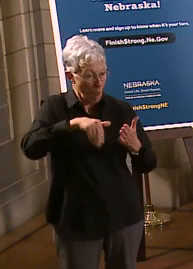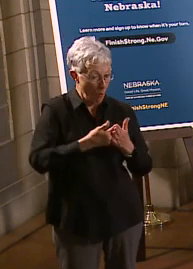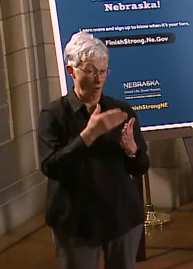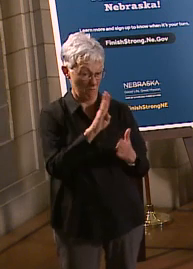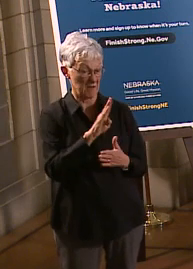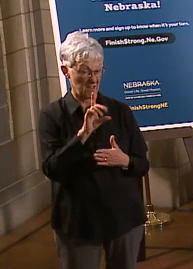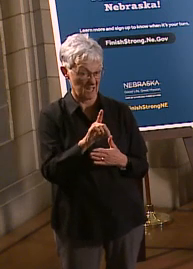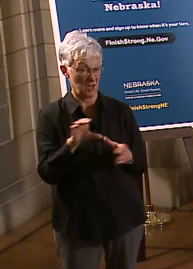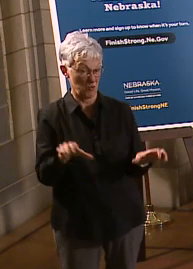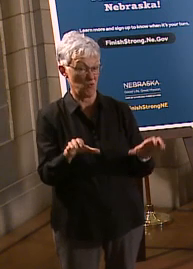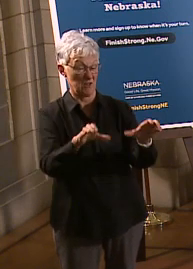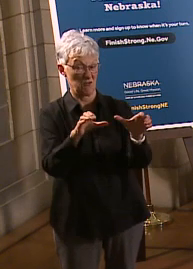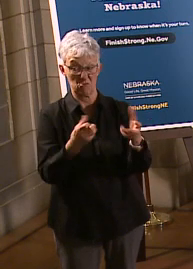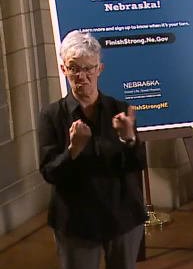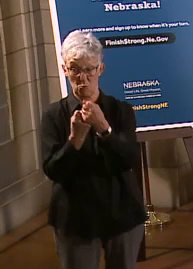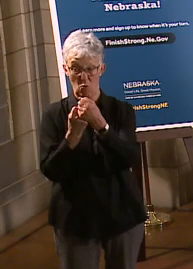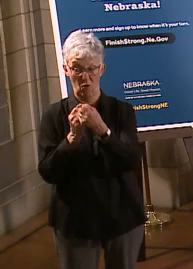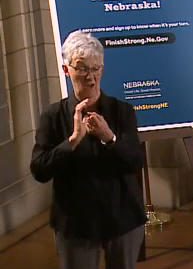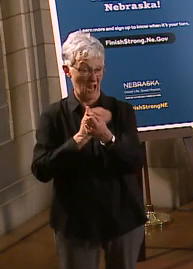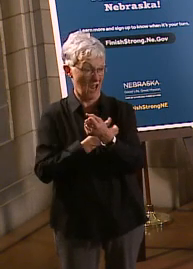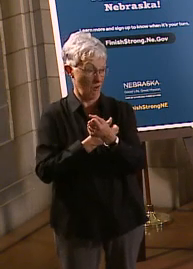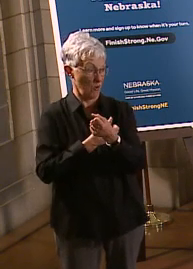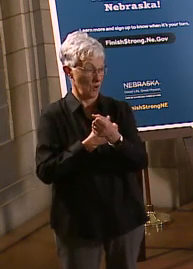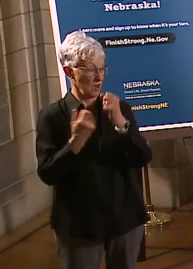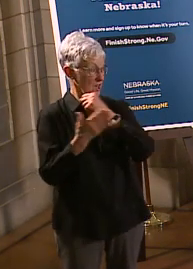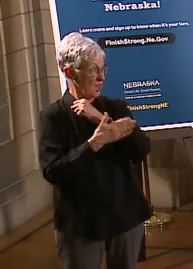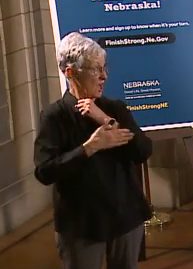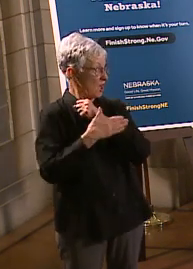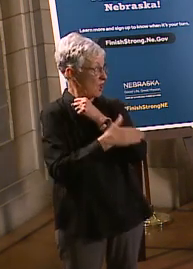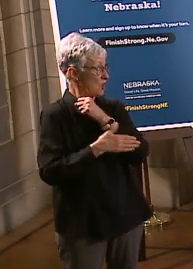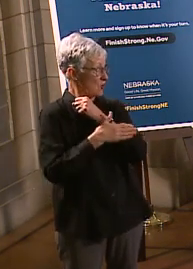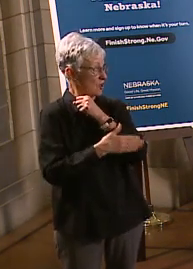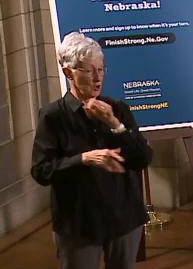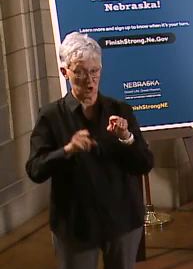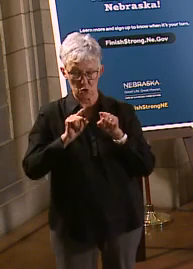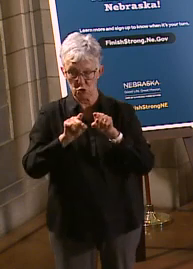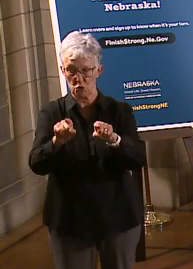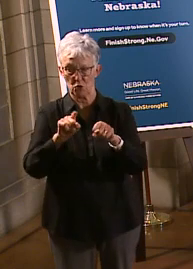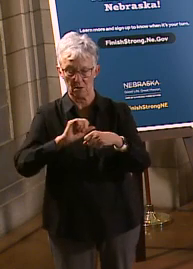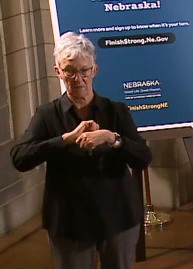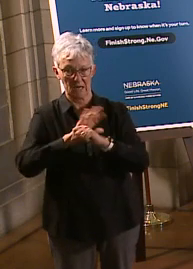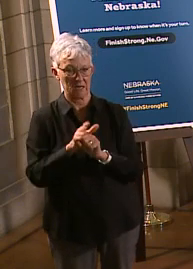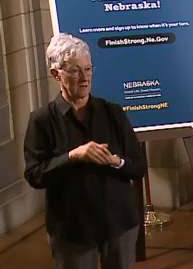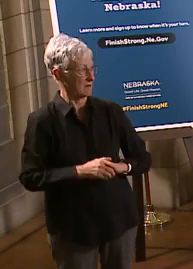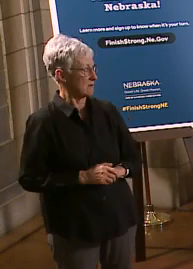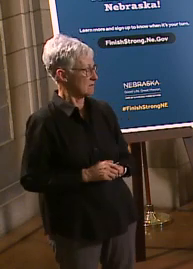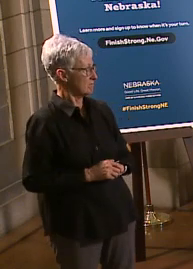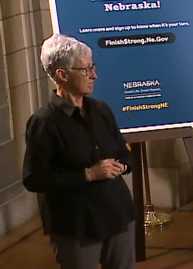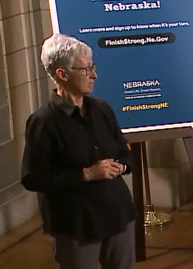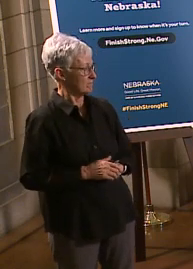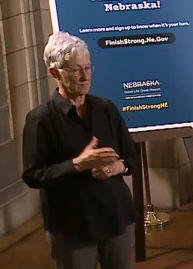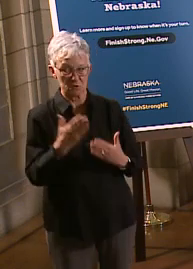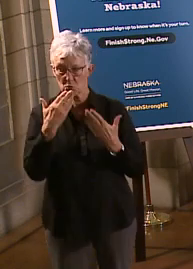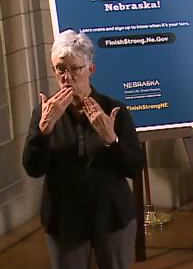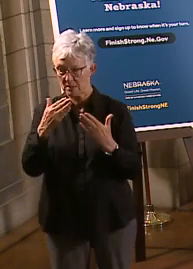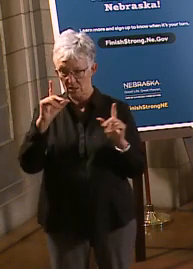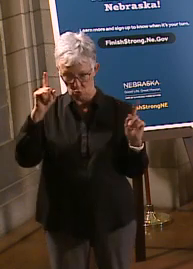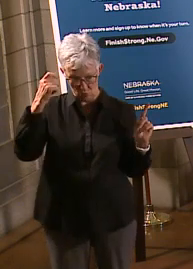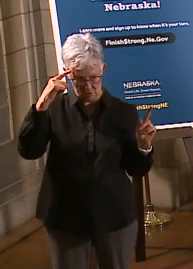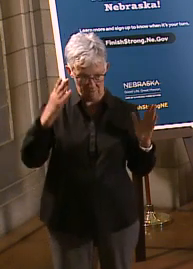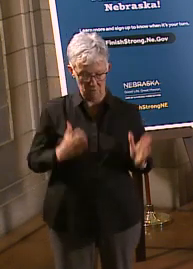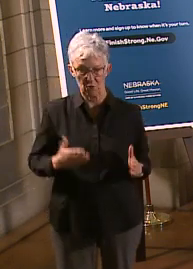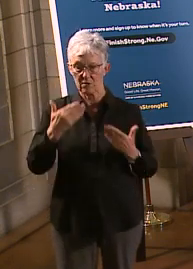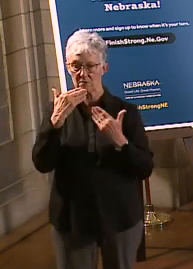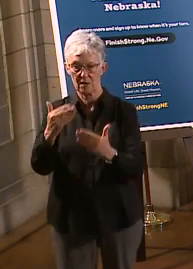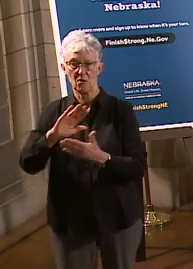indeed the entire world get through this pandemic. Thank you, Governor Ricketts, and thank you to all of our associates there in Nebraska for everything you're doing.